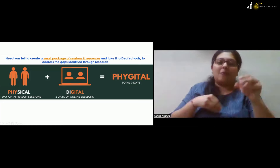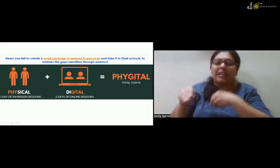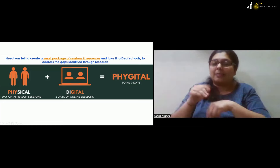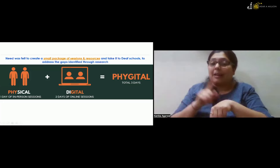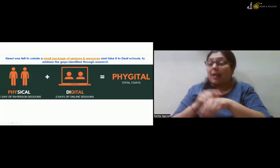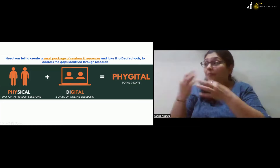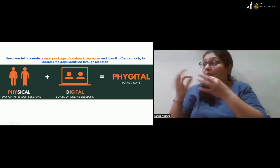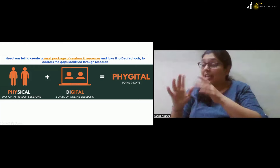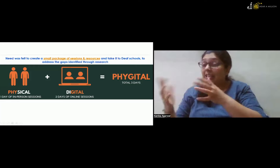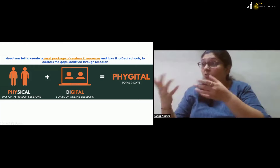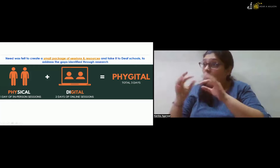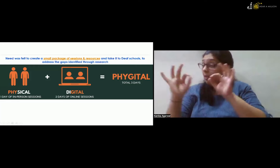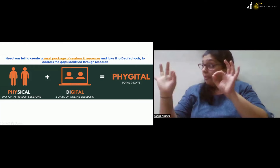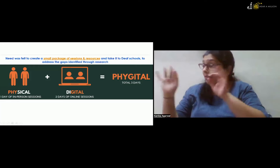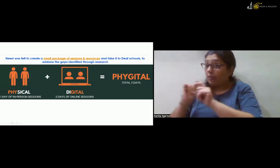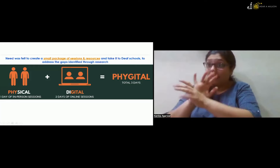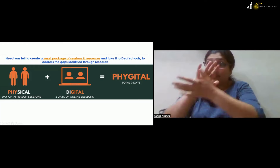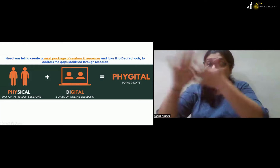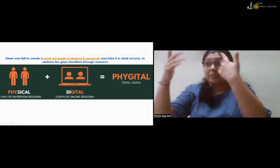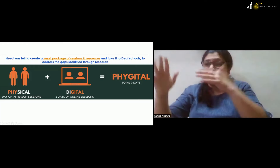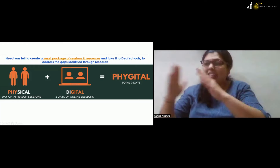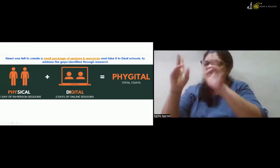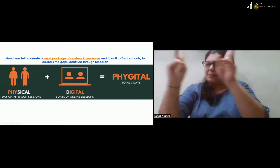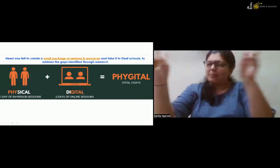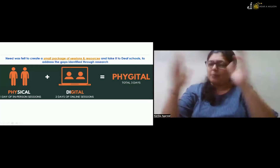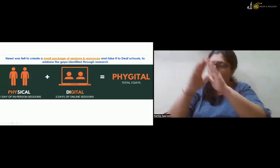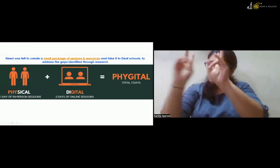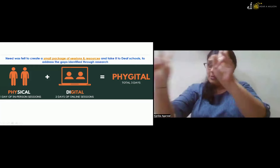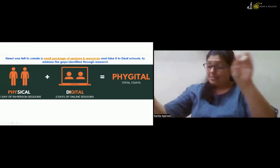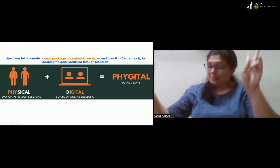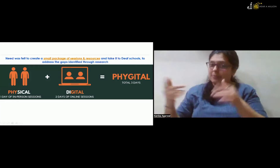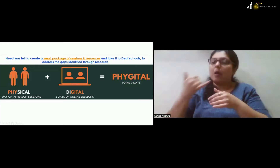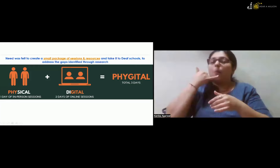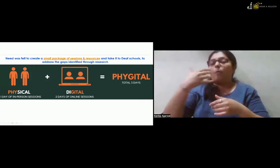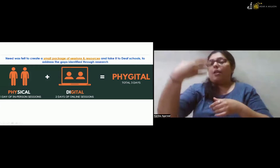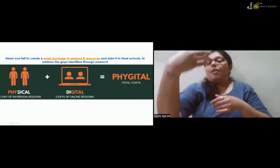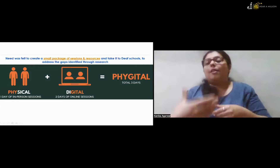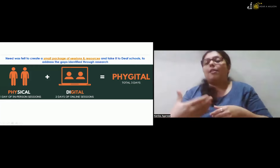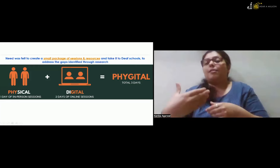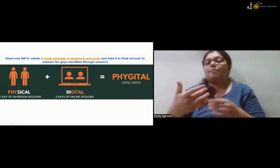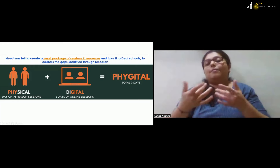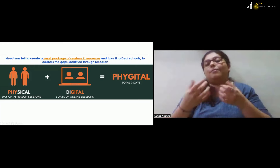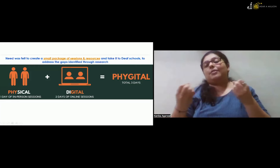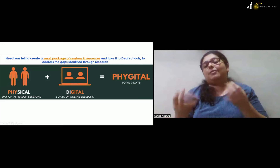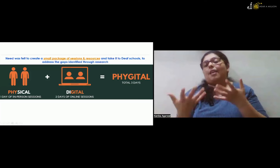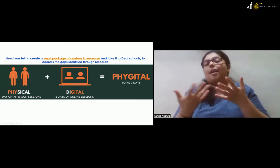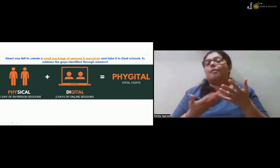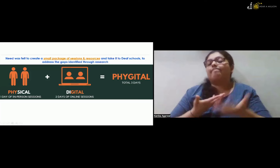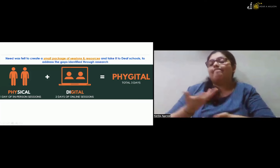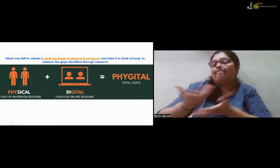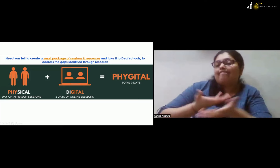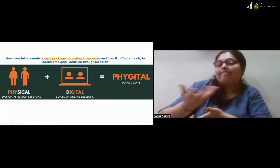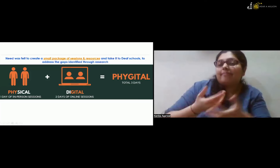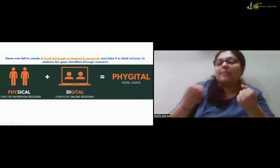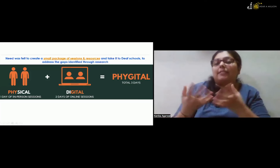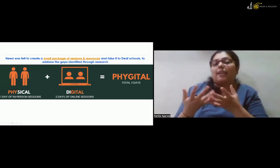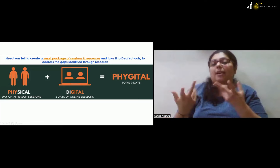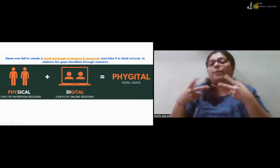to come in. And we had to give them flexibility since they were working people. So we kept it online so that all of them were at